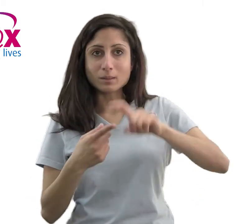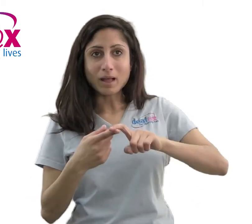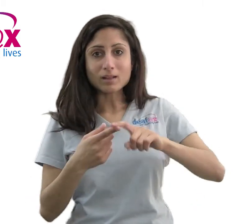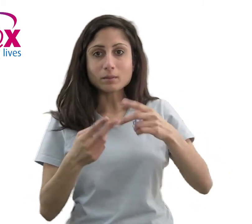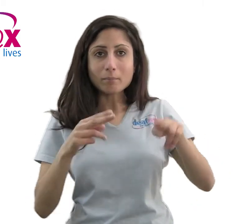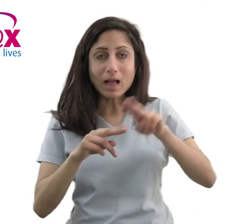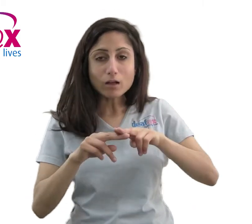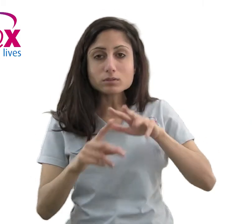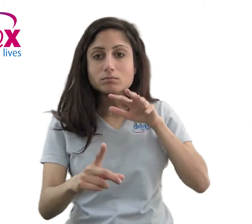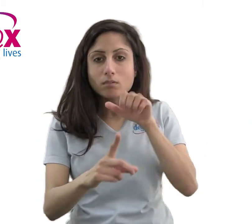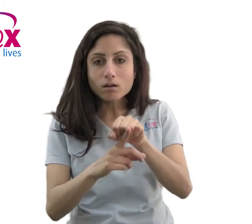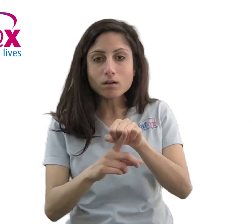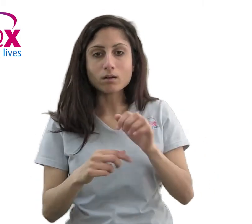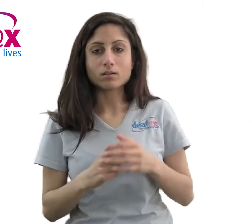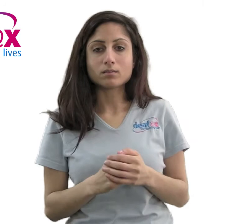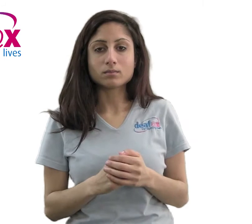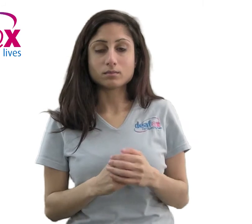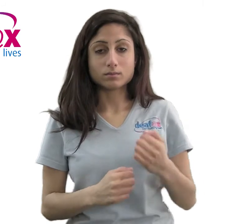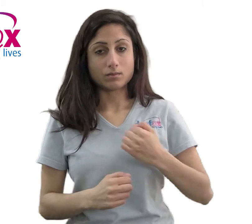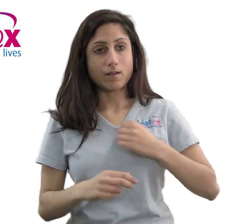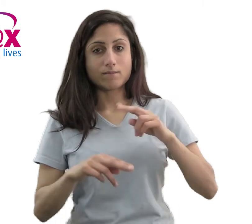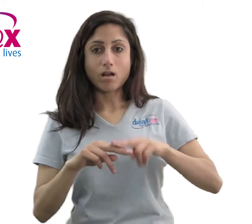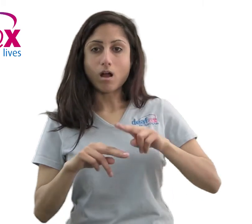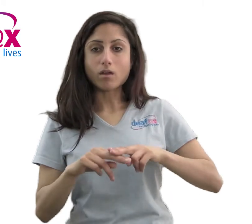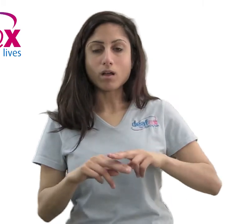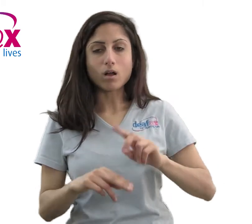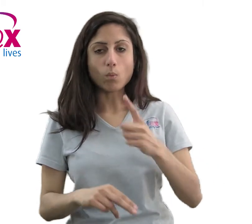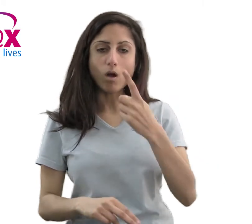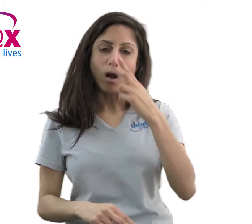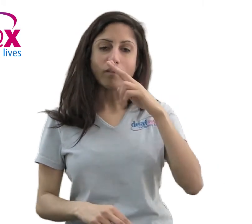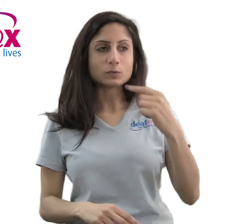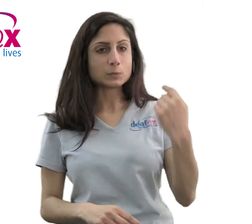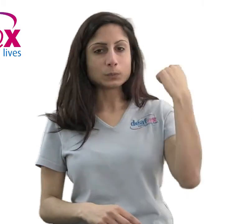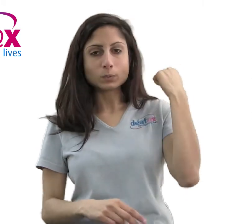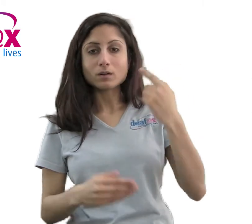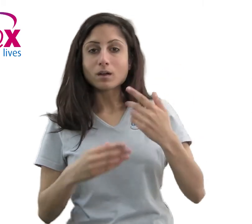she is of course a genius child, the sign would not be perfectly formed, she may have been signing it for ages.